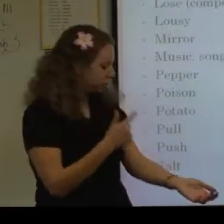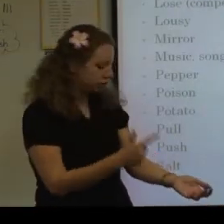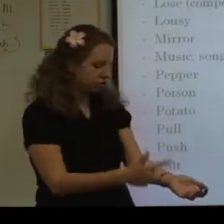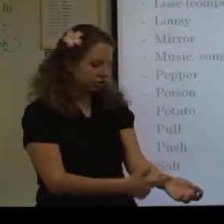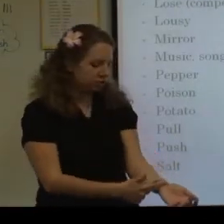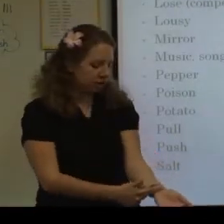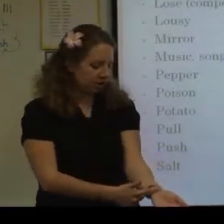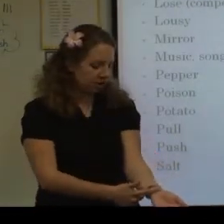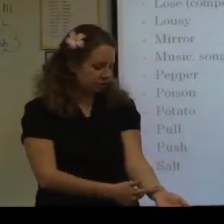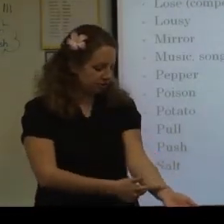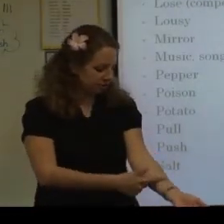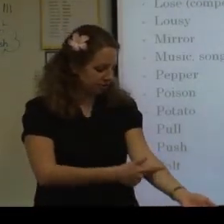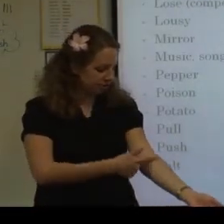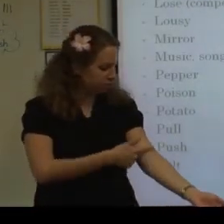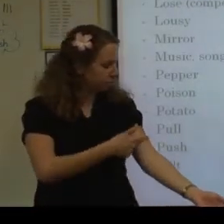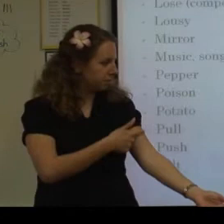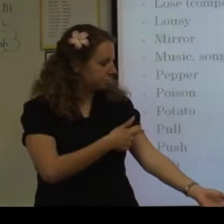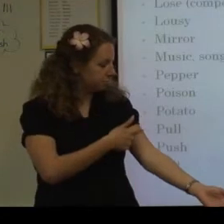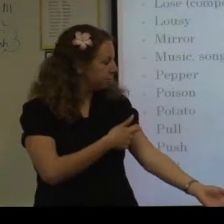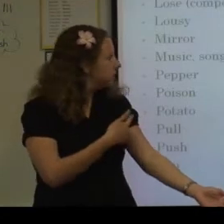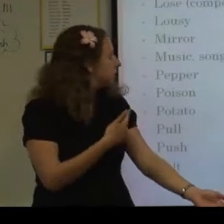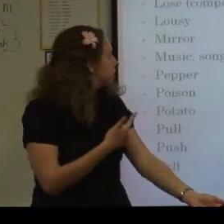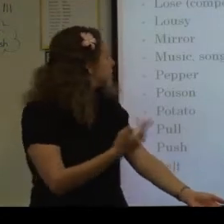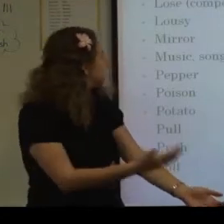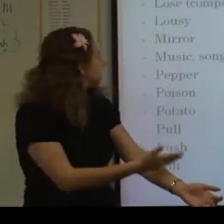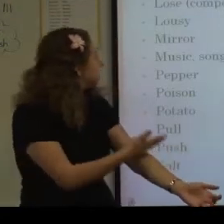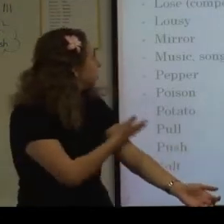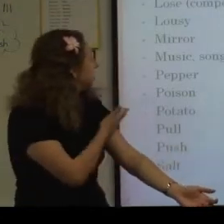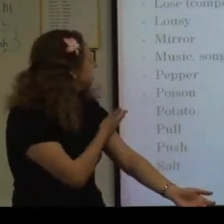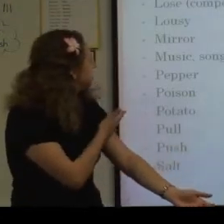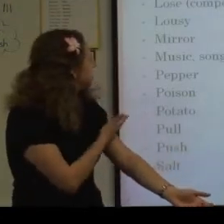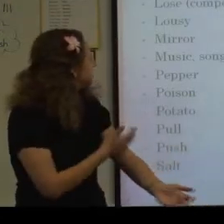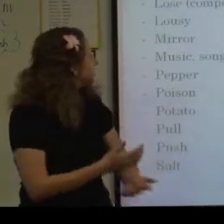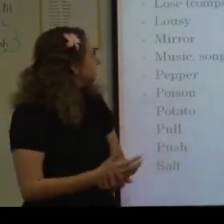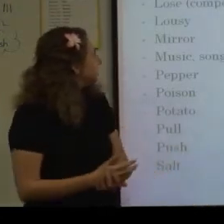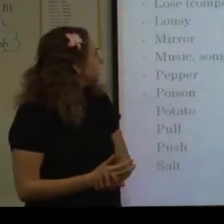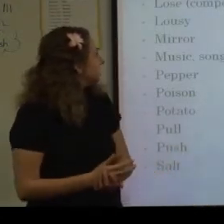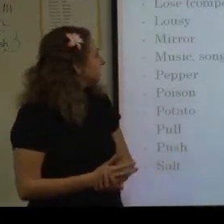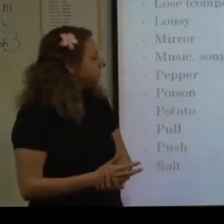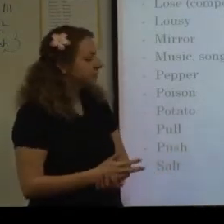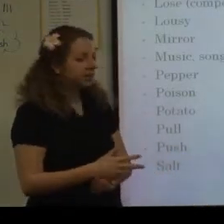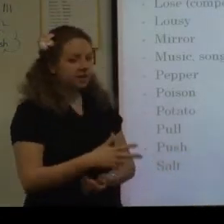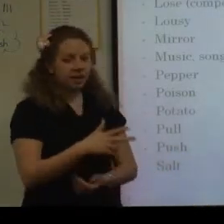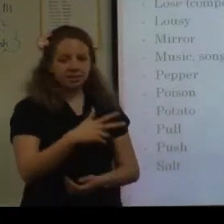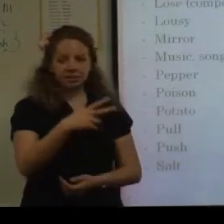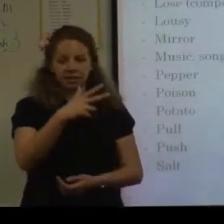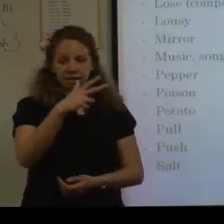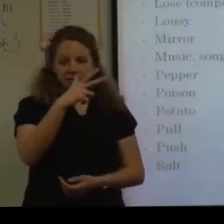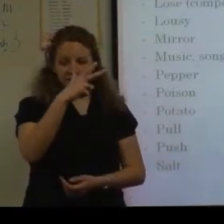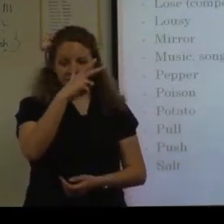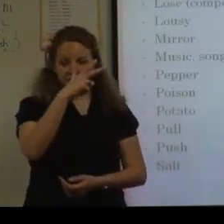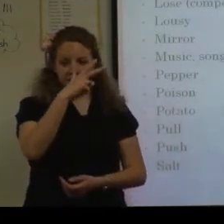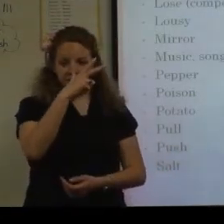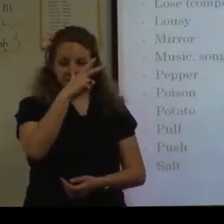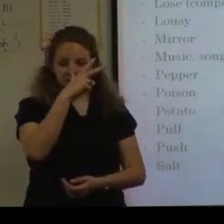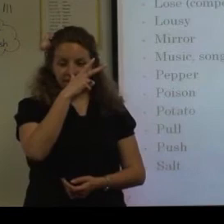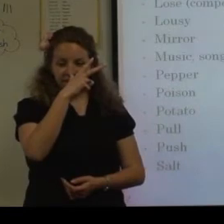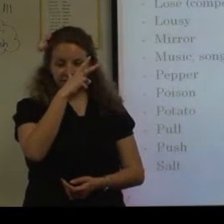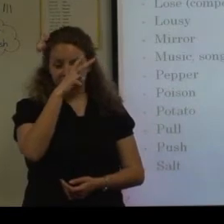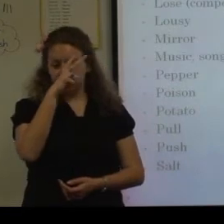And just starts about at your wrist and then goes up to like your bicep. Okay, and then lousy, I've seen it here in your